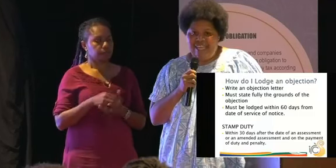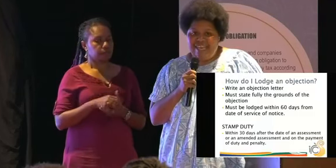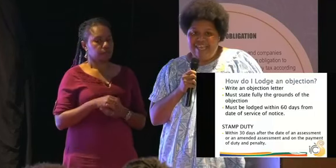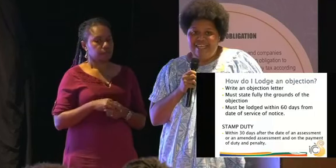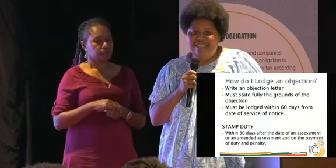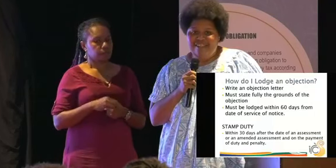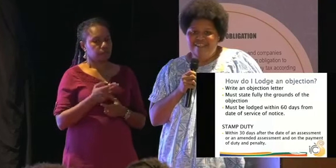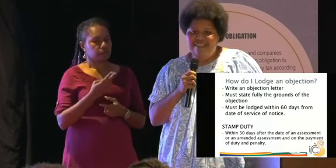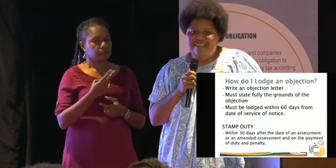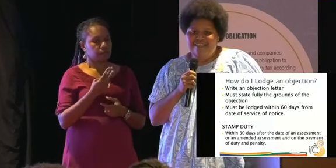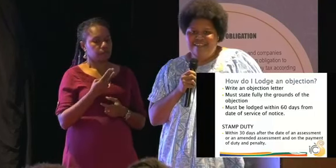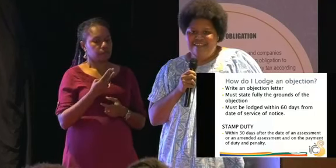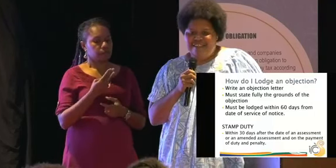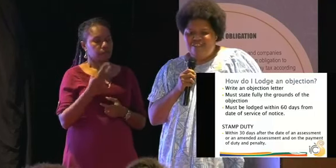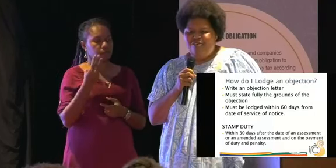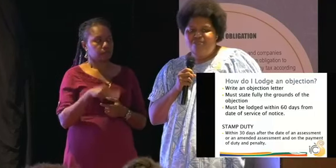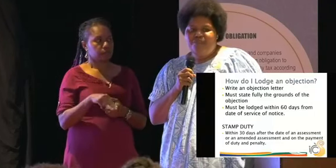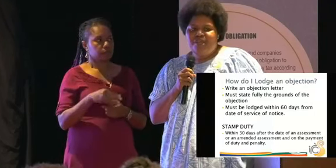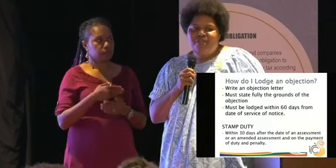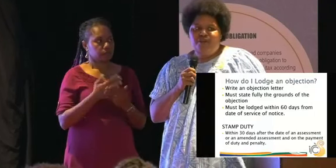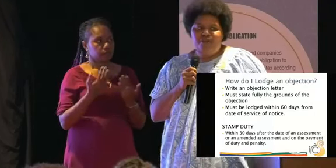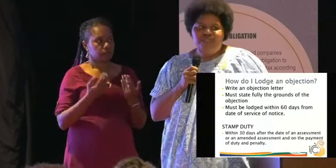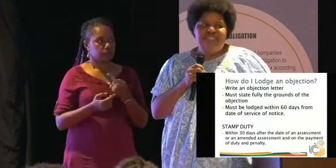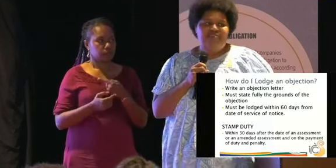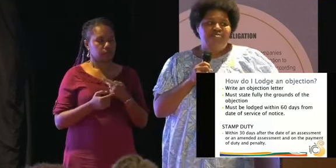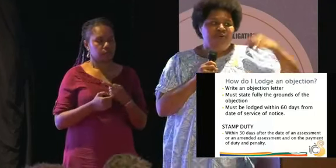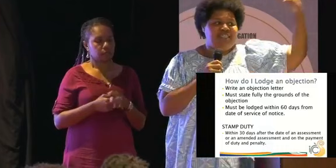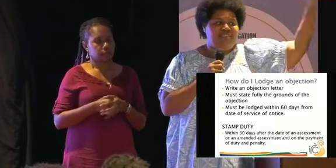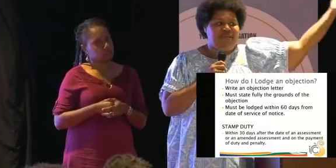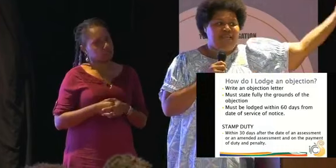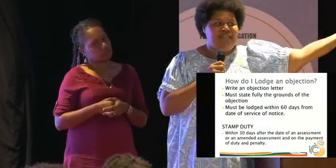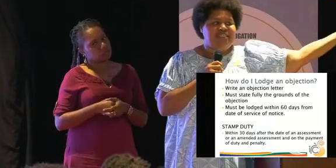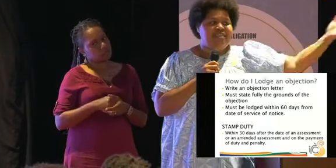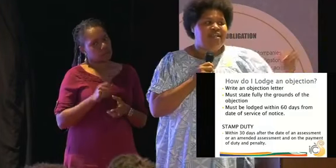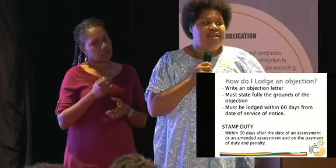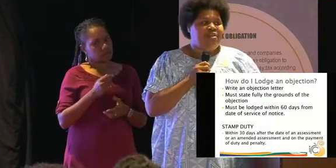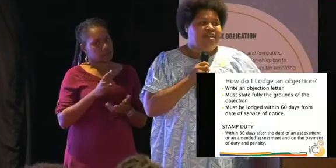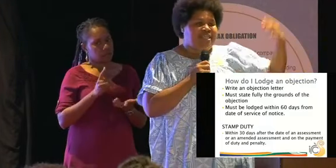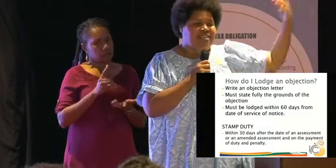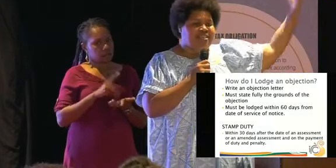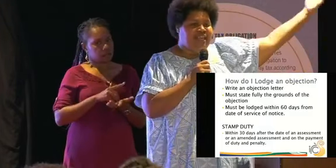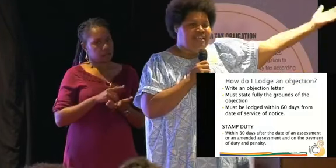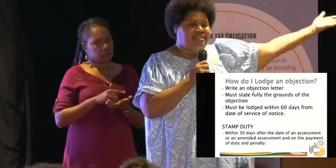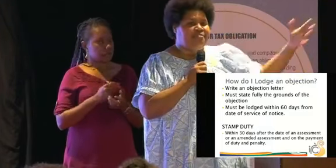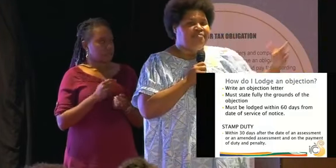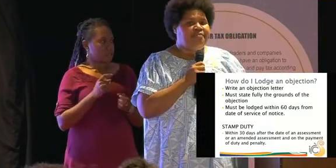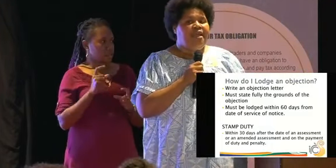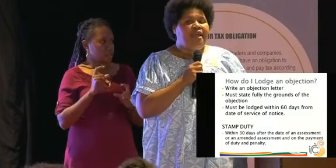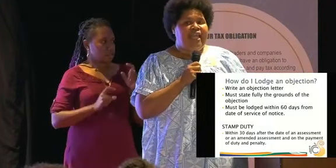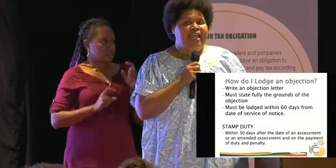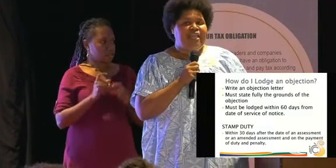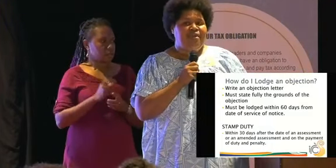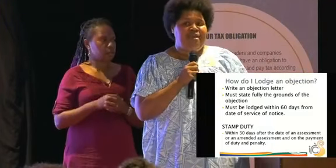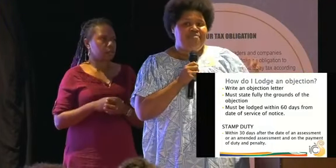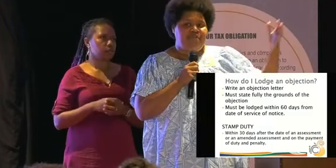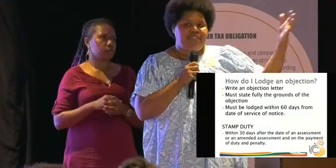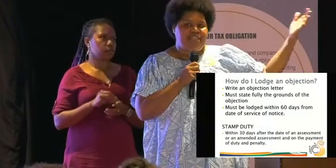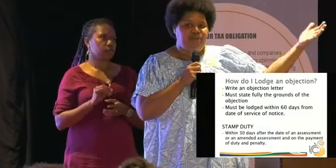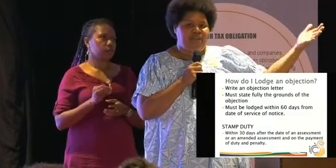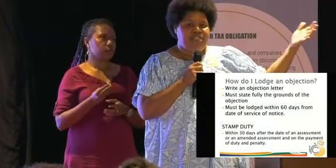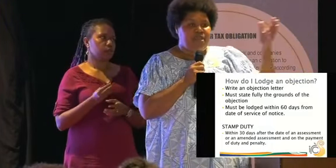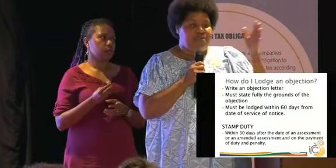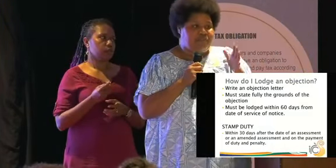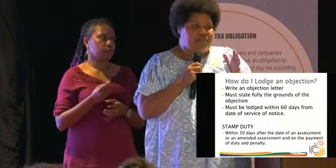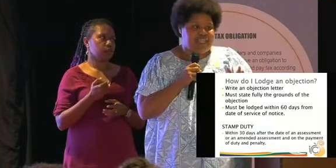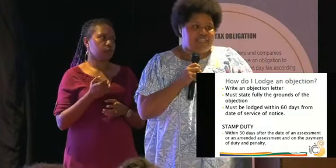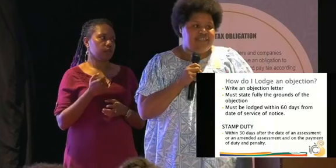Is it clear? So you'll notice that from request amendments, you have 6 years. And then you have, for salary